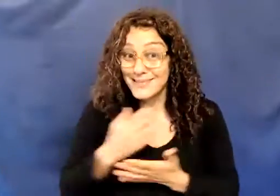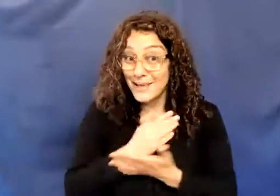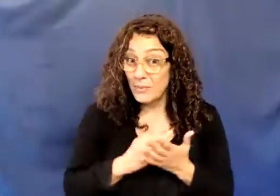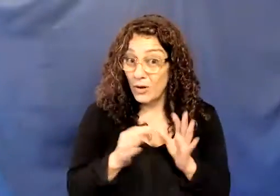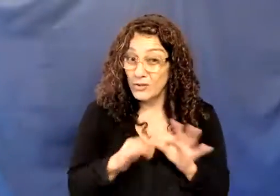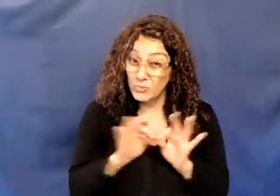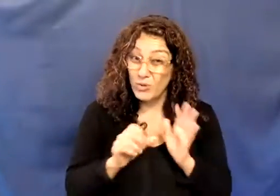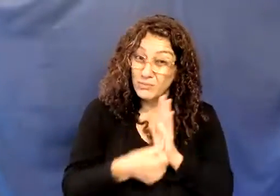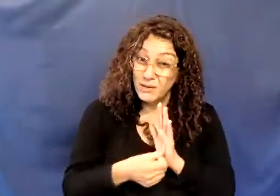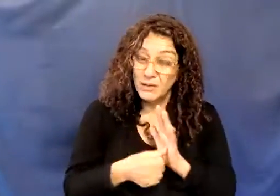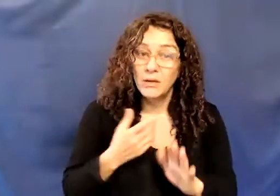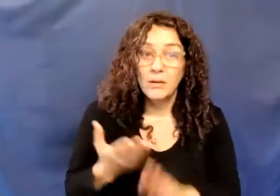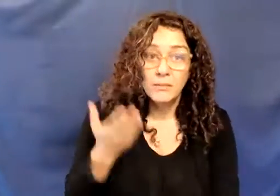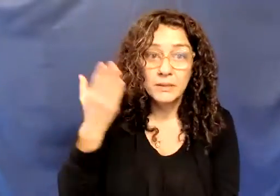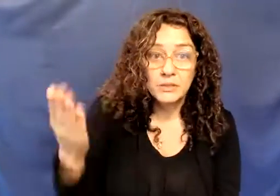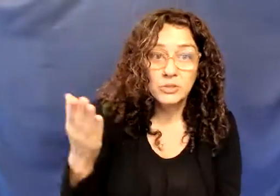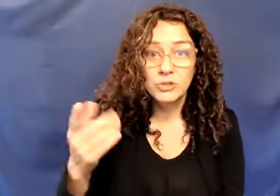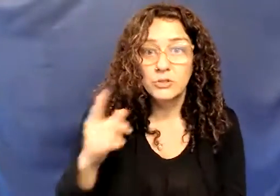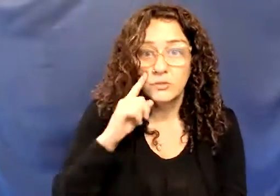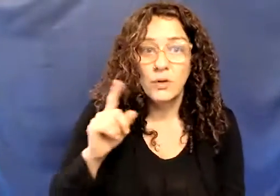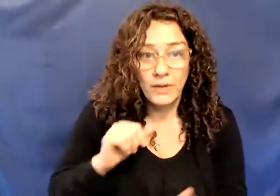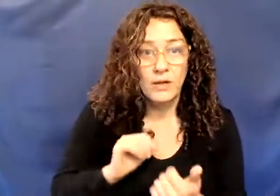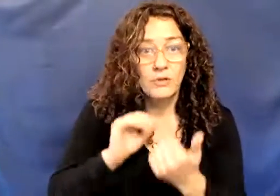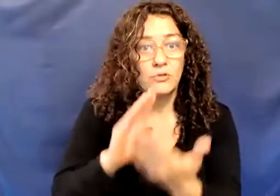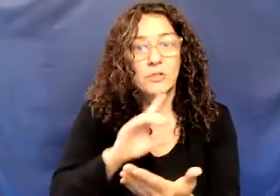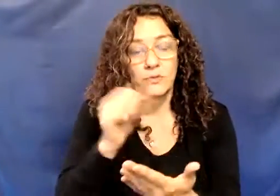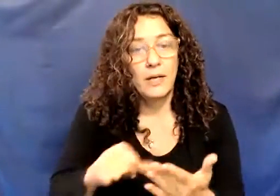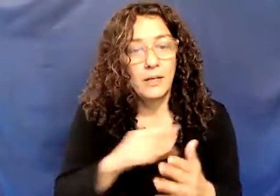of personal grievances will be carefully considered.